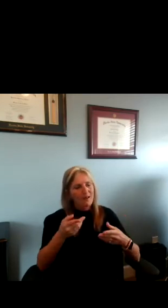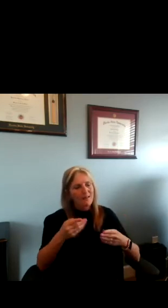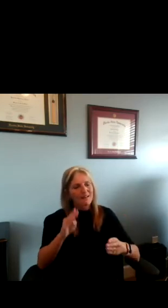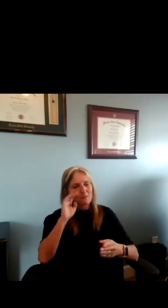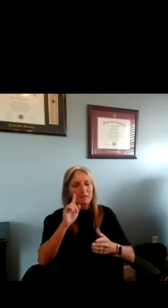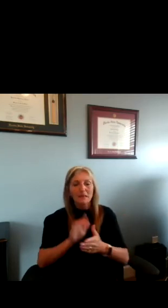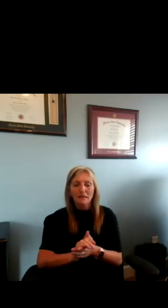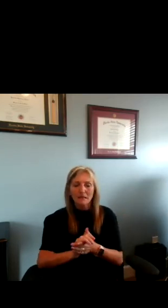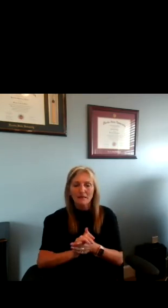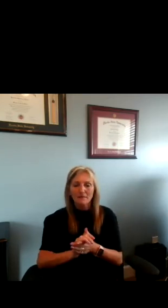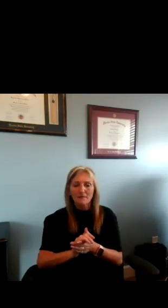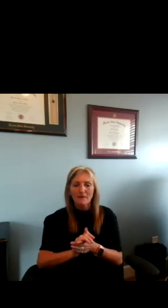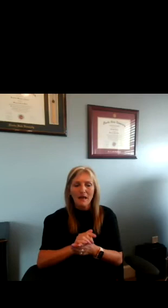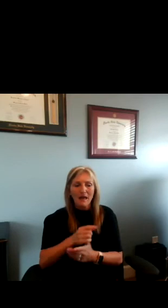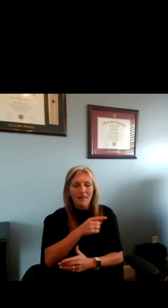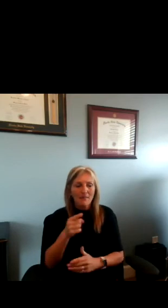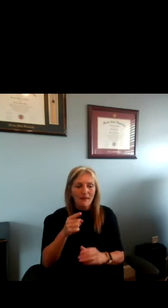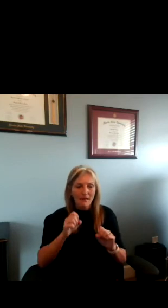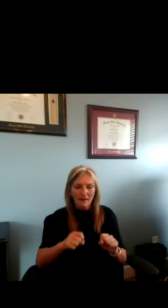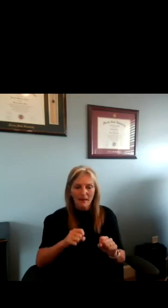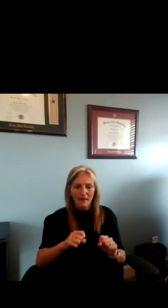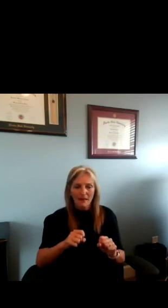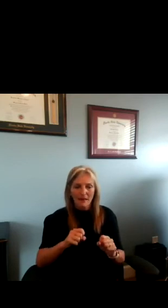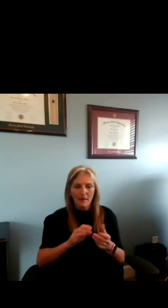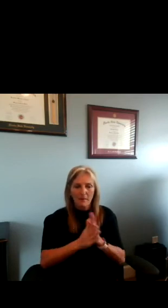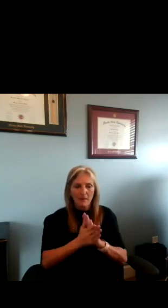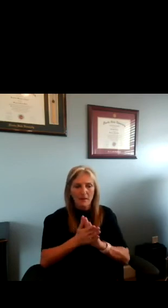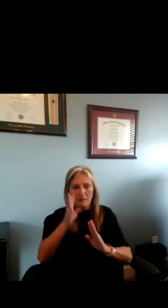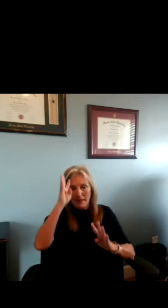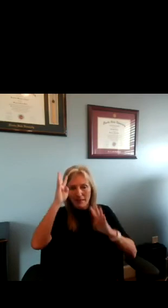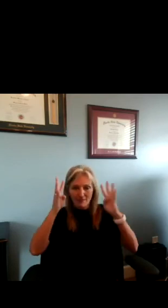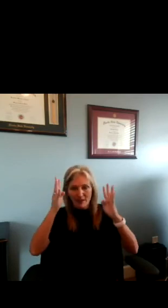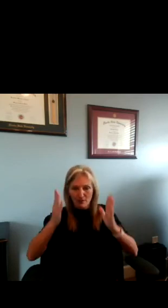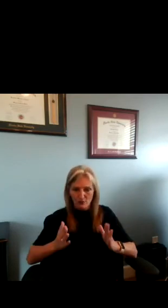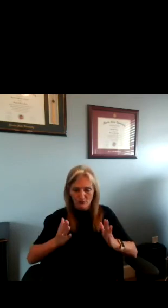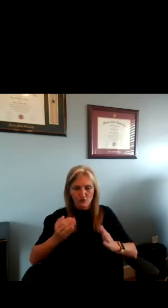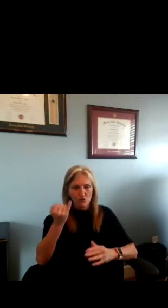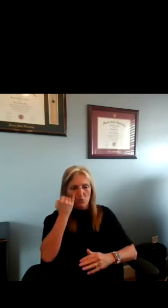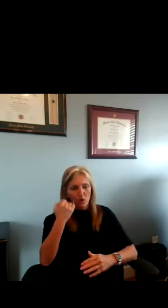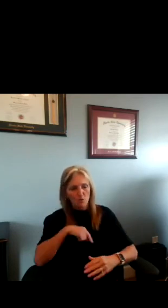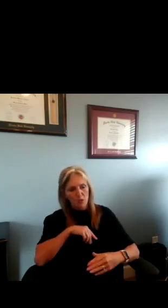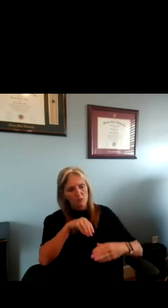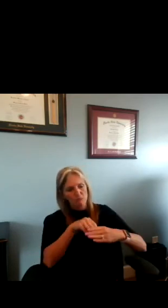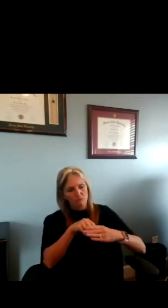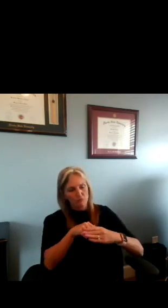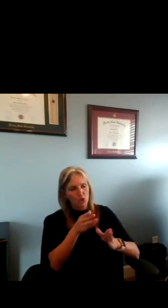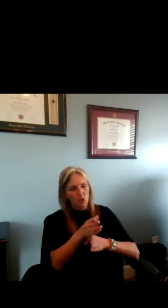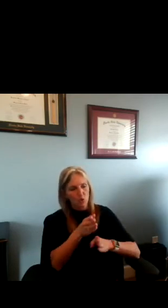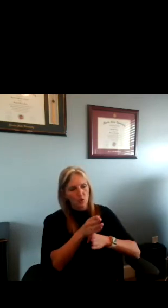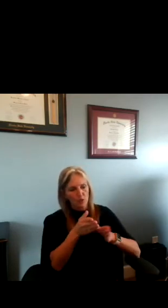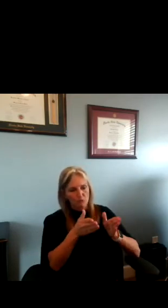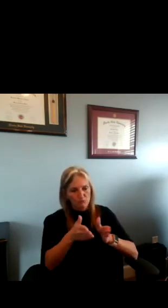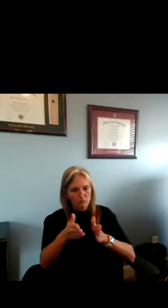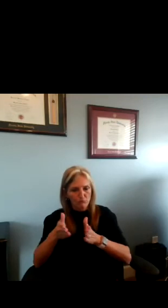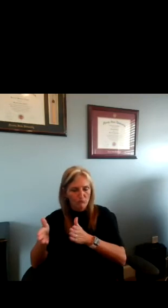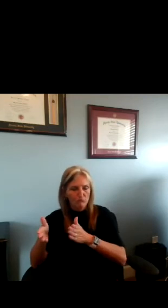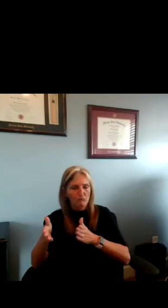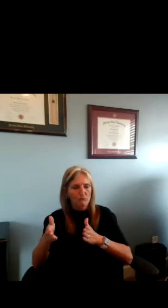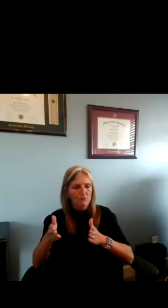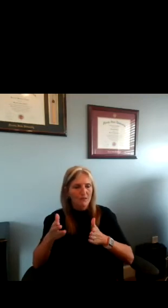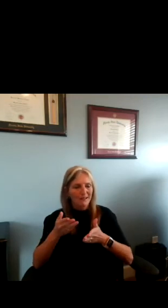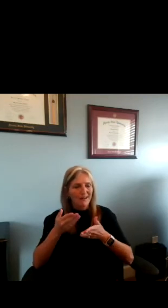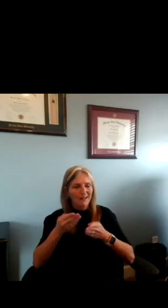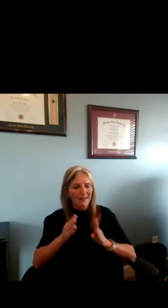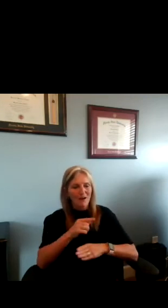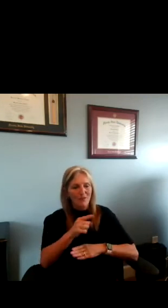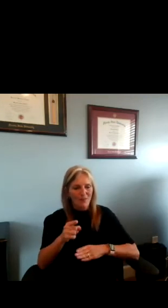believe that they can be innovators if we invest in career pathways that allow them